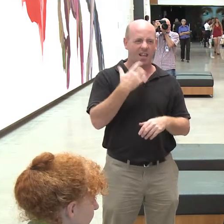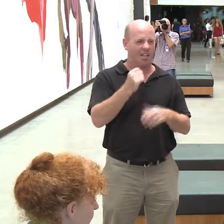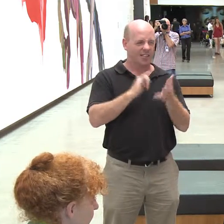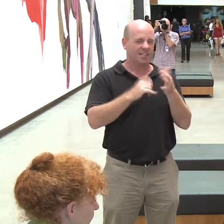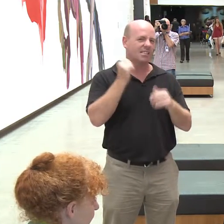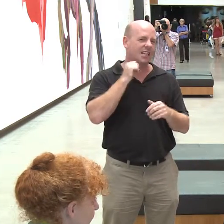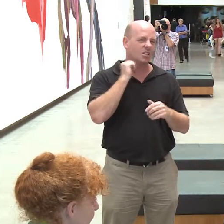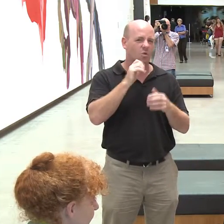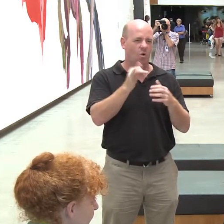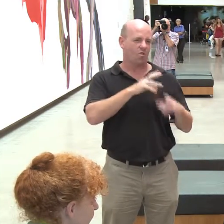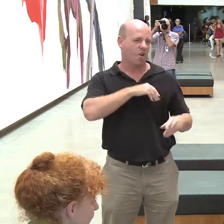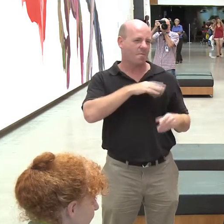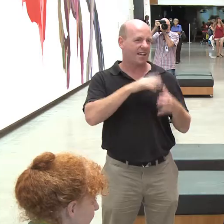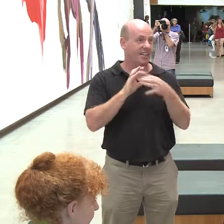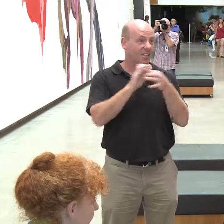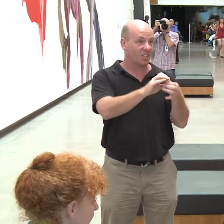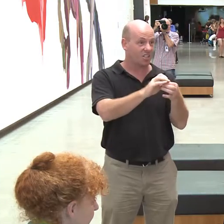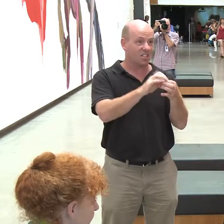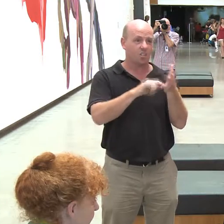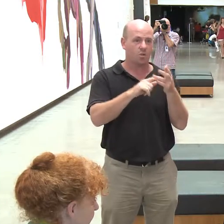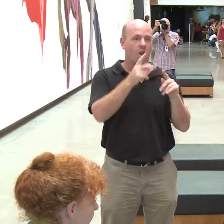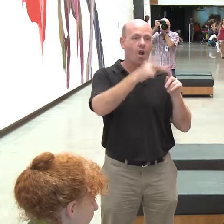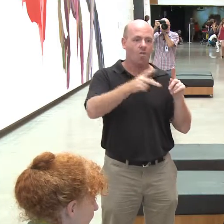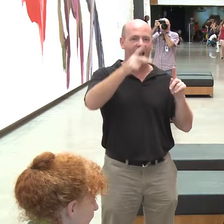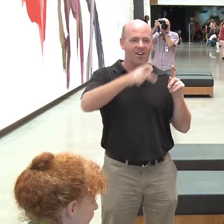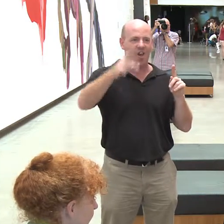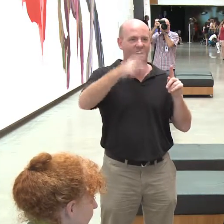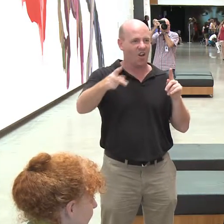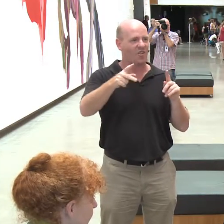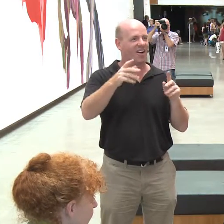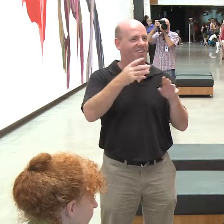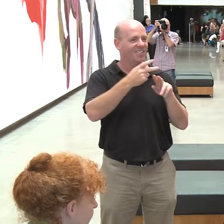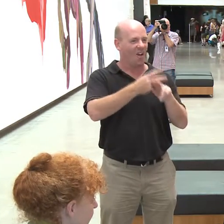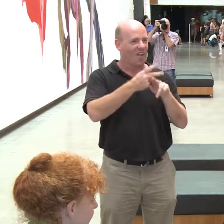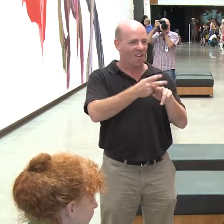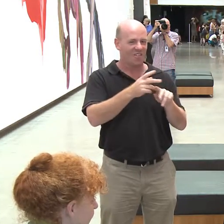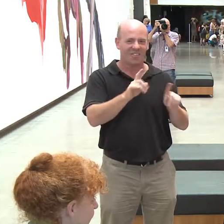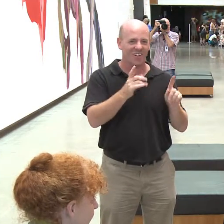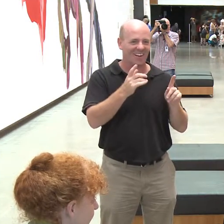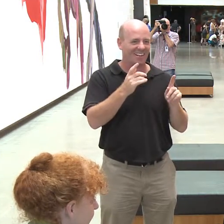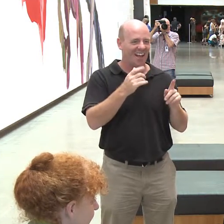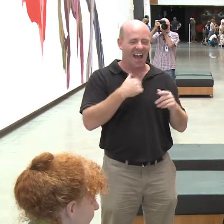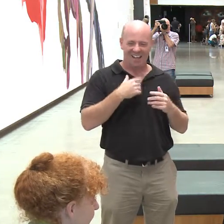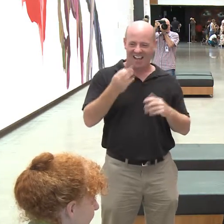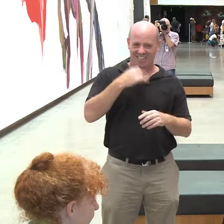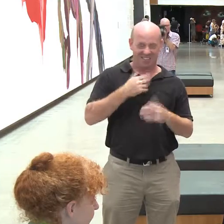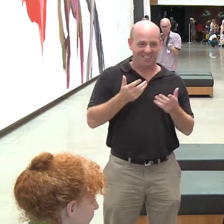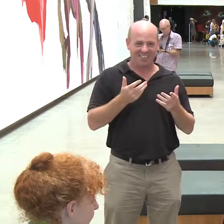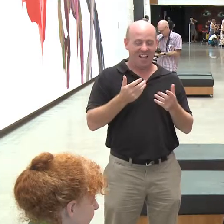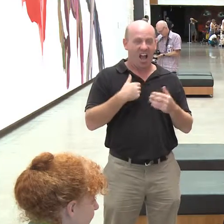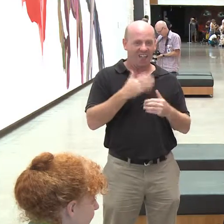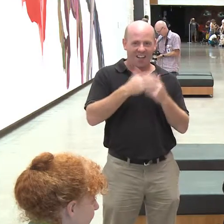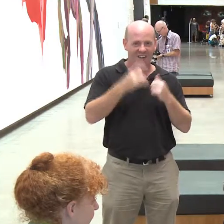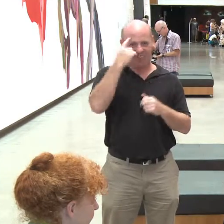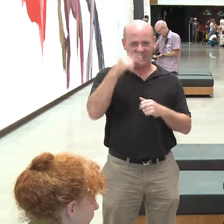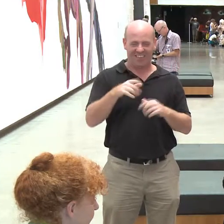or romantic association to over and over again and again? Hopeful. Which I hadn't